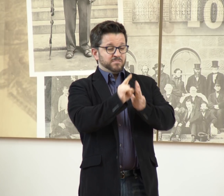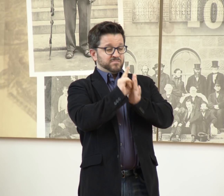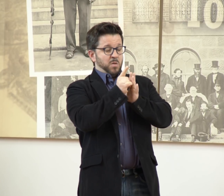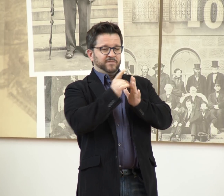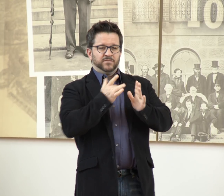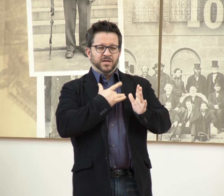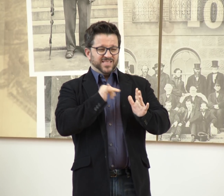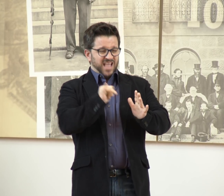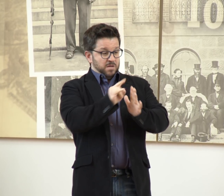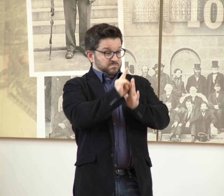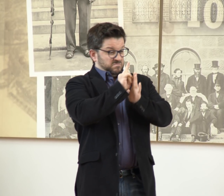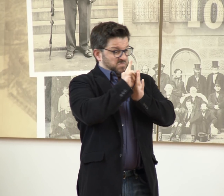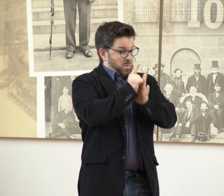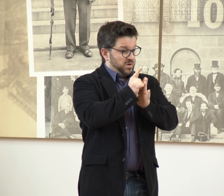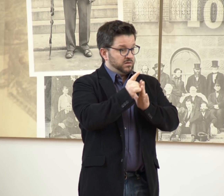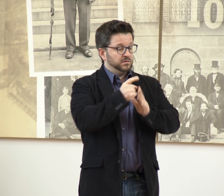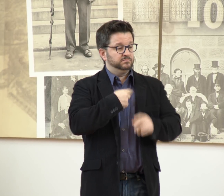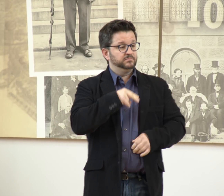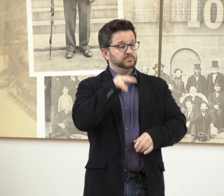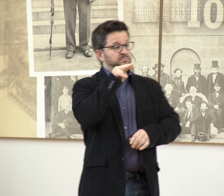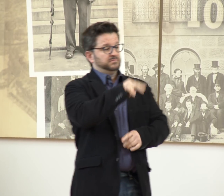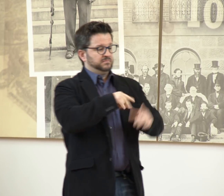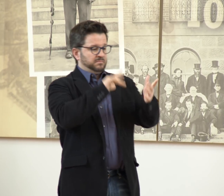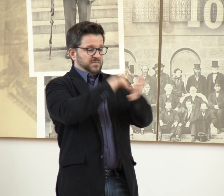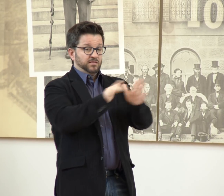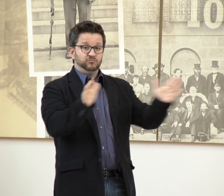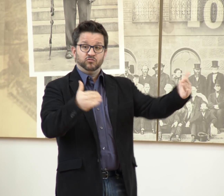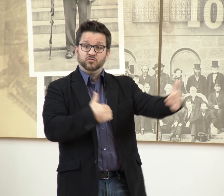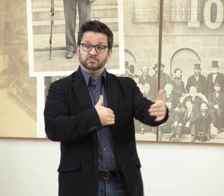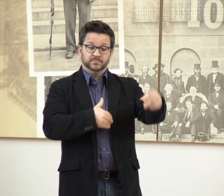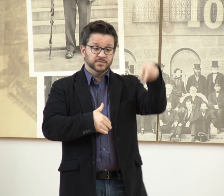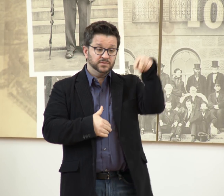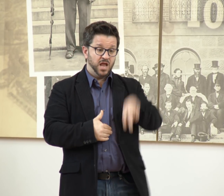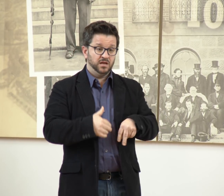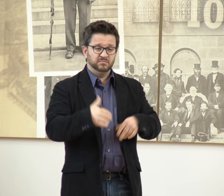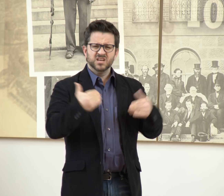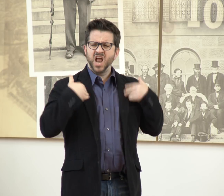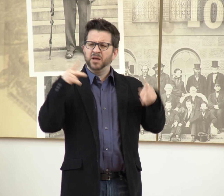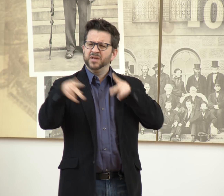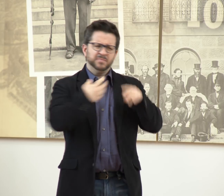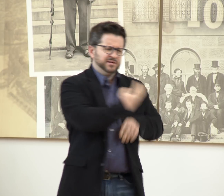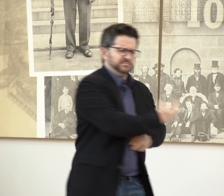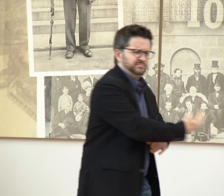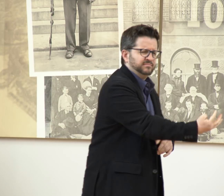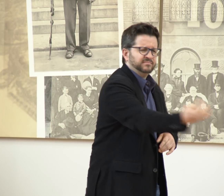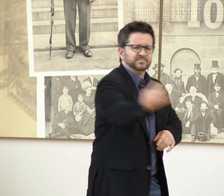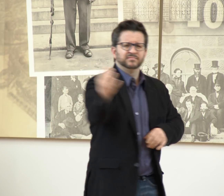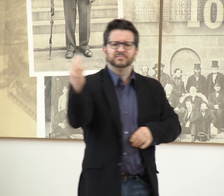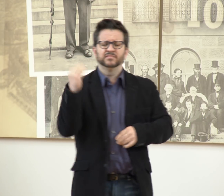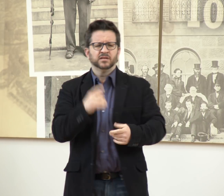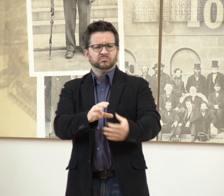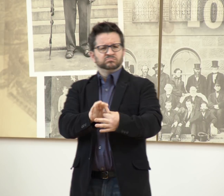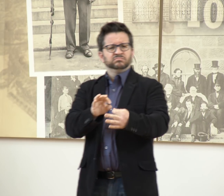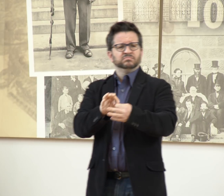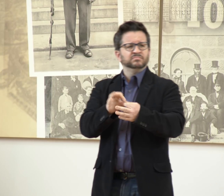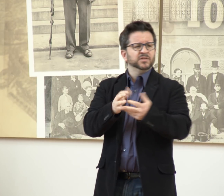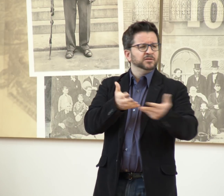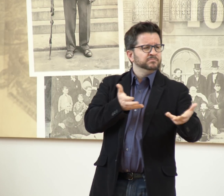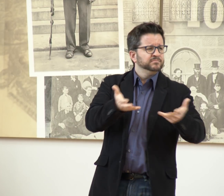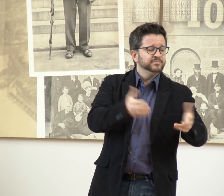I am so struck by the power of that moment. In that moment, in that room, with this assemblage of young